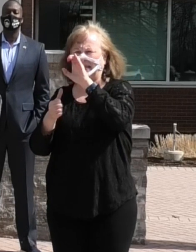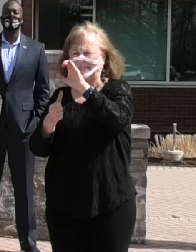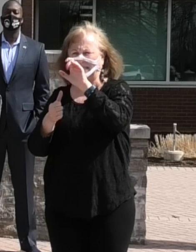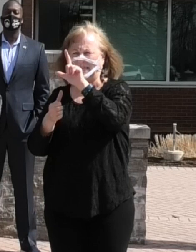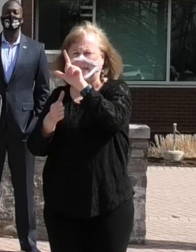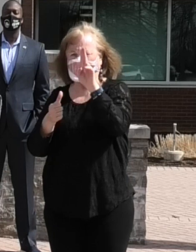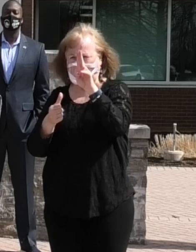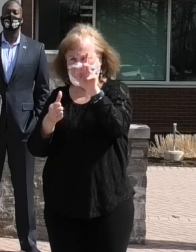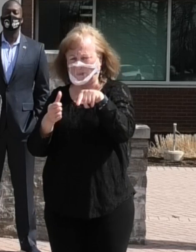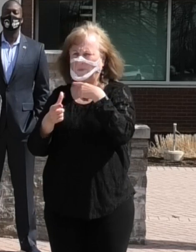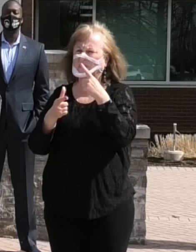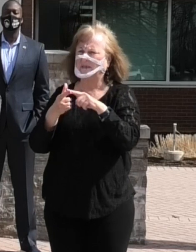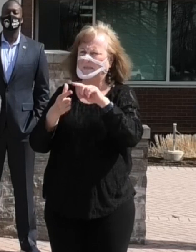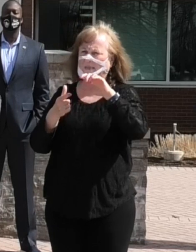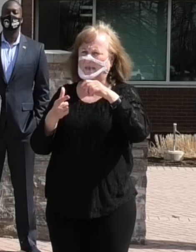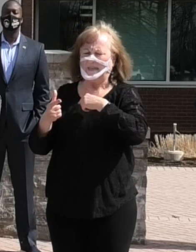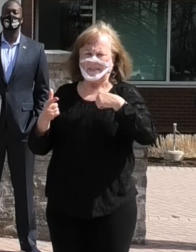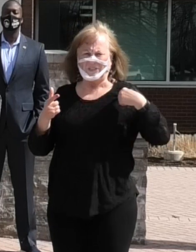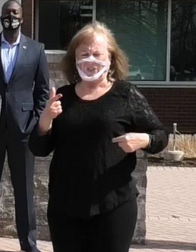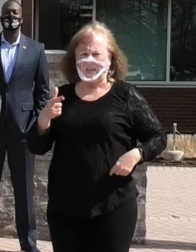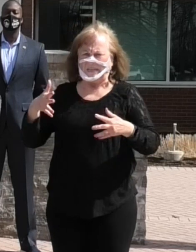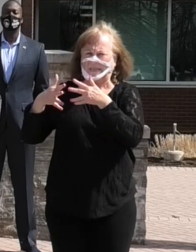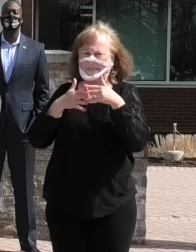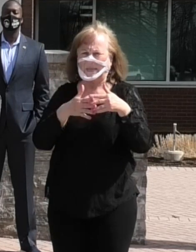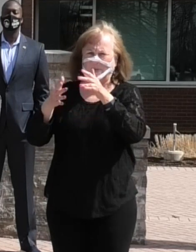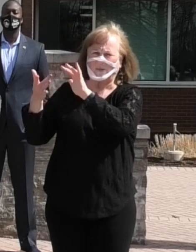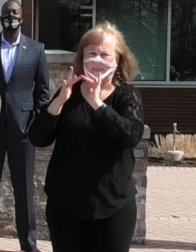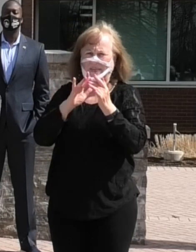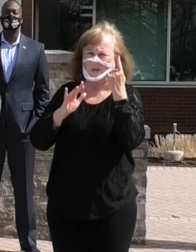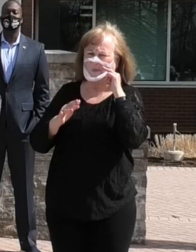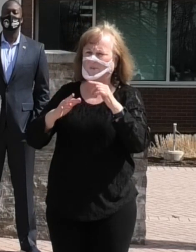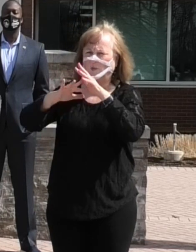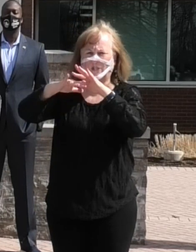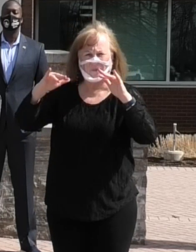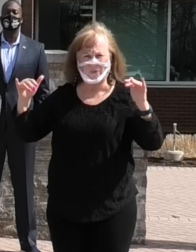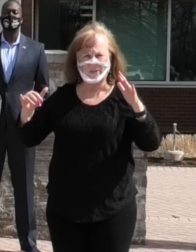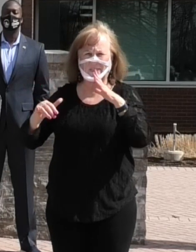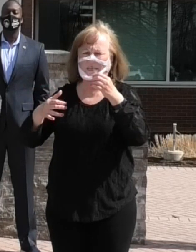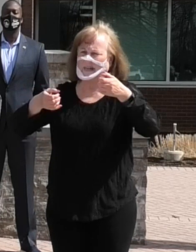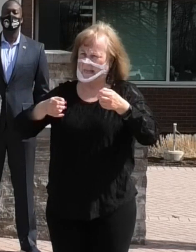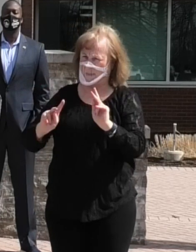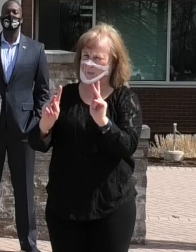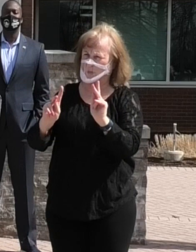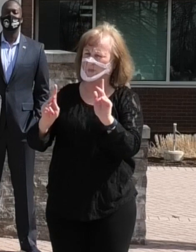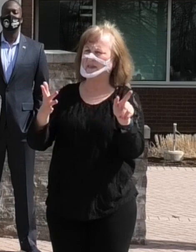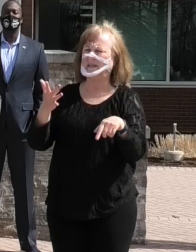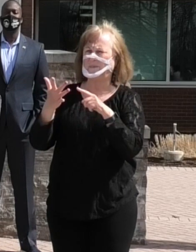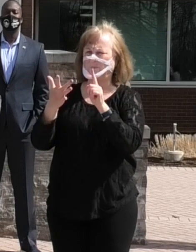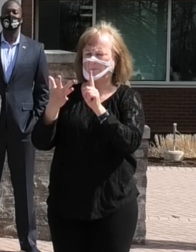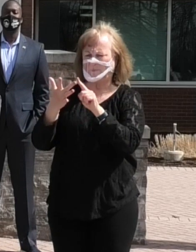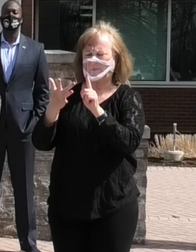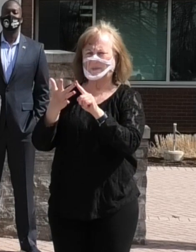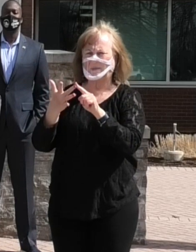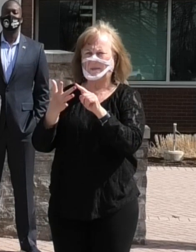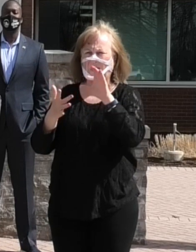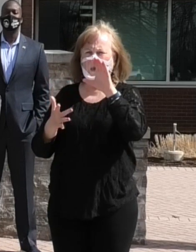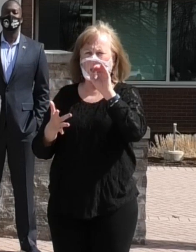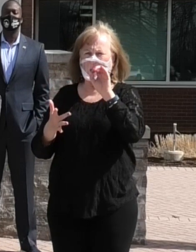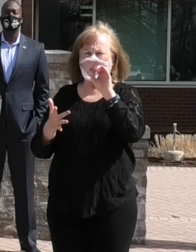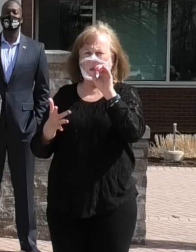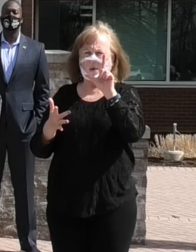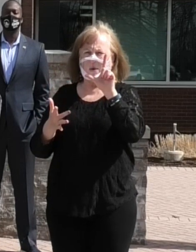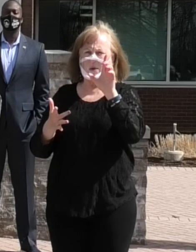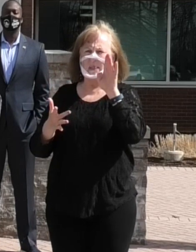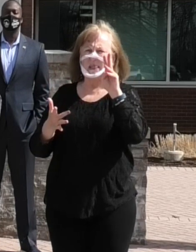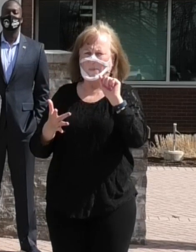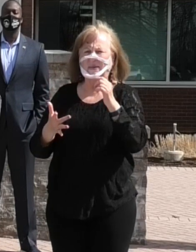ACLU, Chinese American Network for Diversity and Opportunity, Columbia